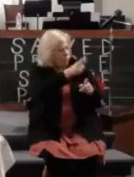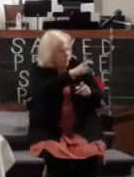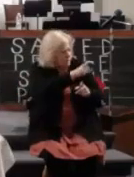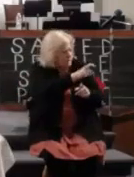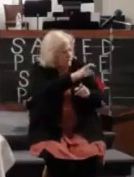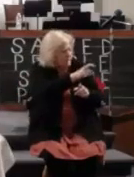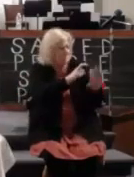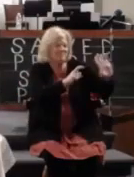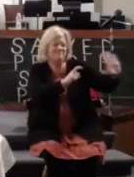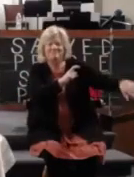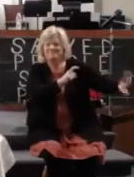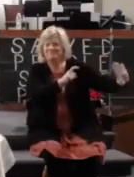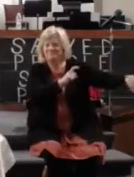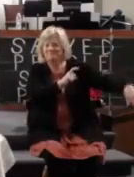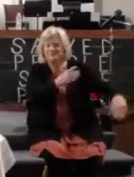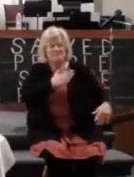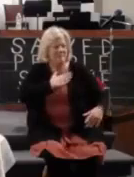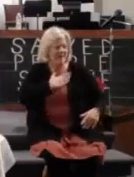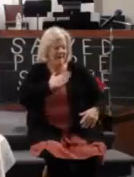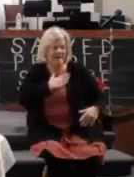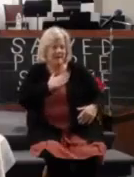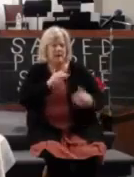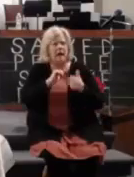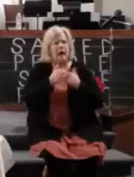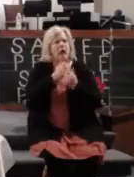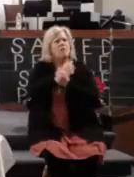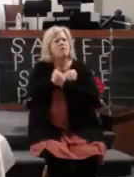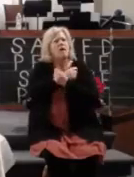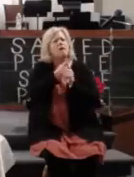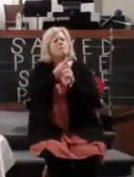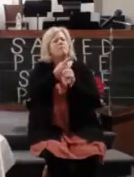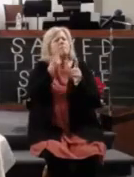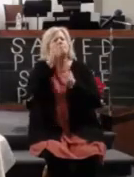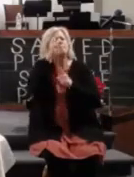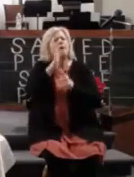him, how can the love of God be in him?